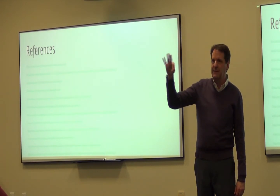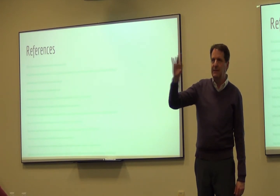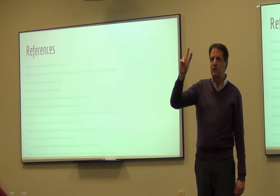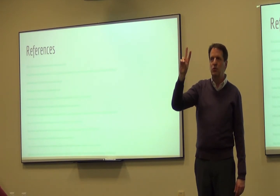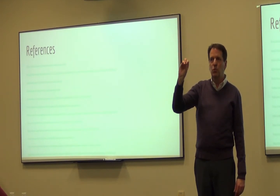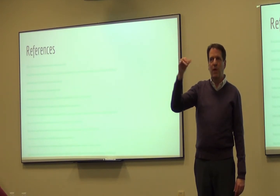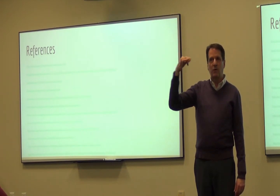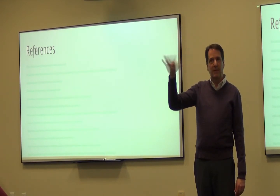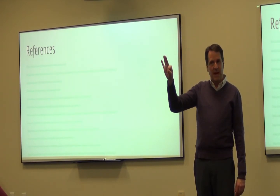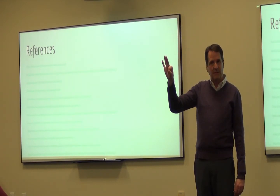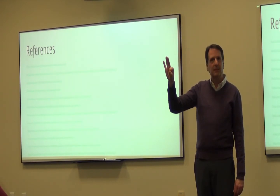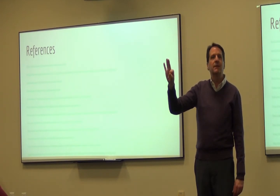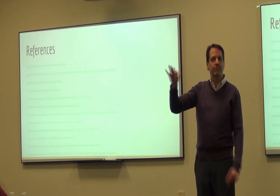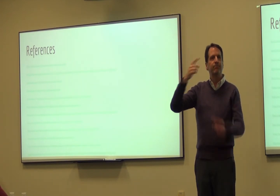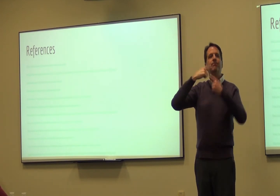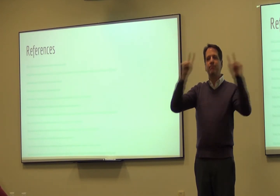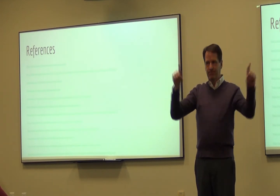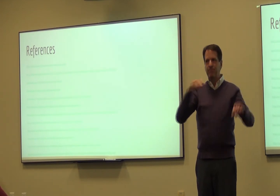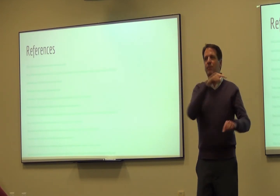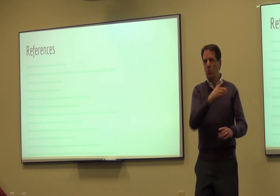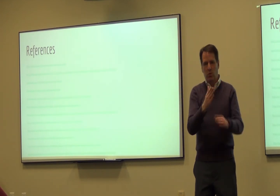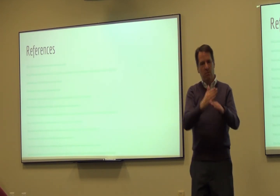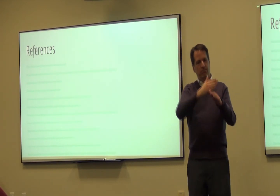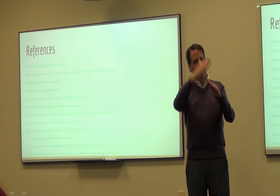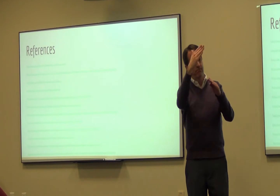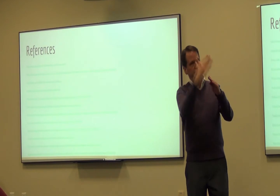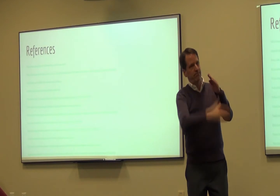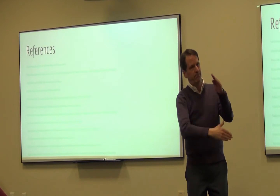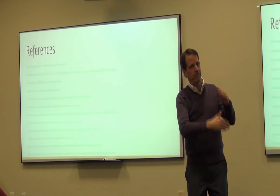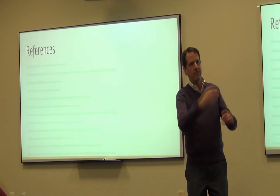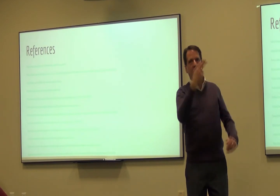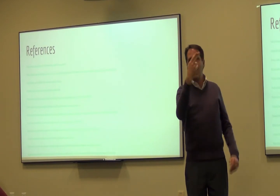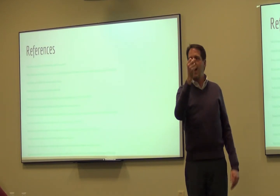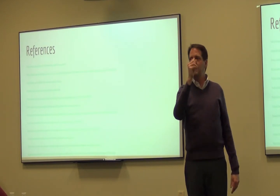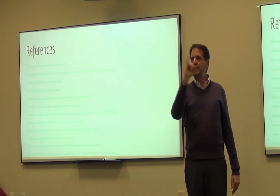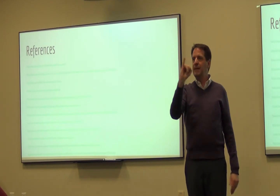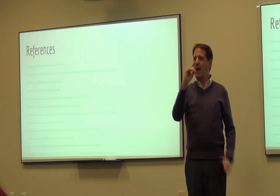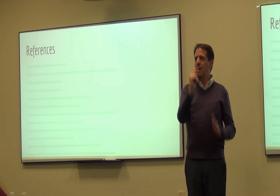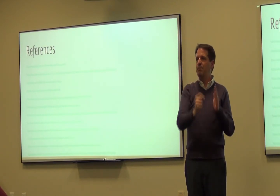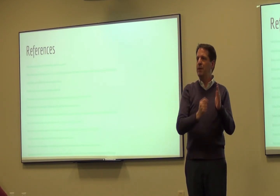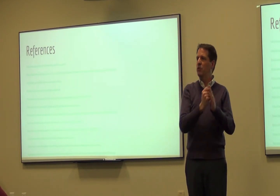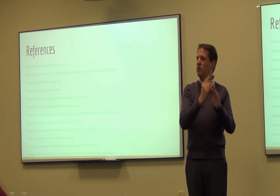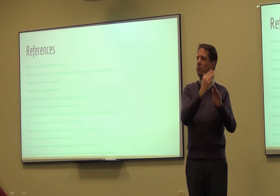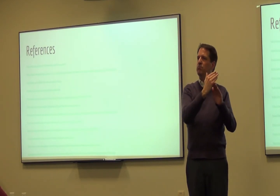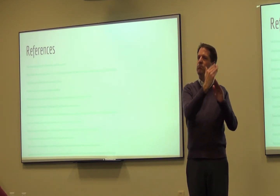9th of 2019 will be the end of the